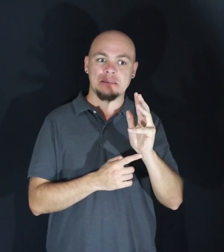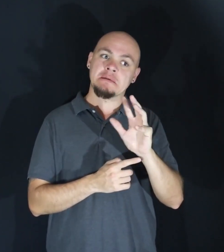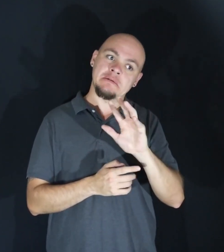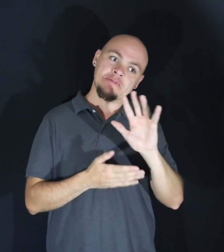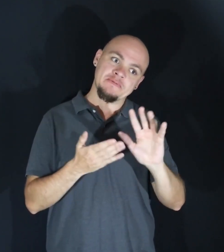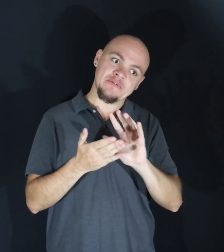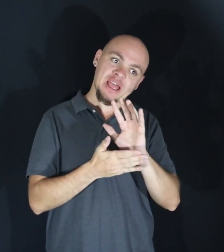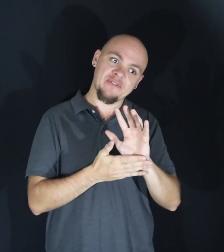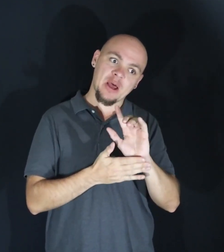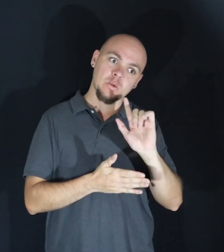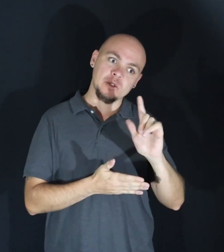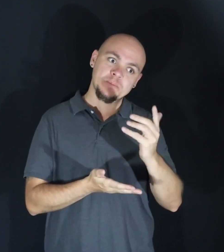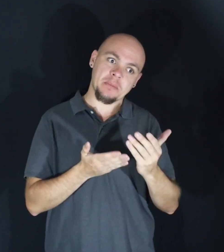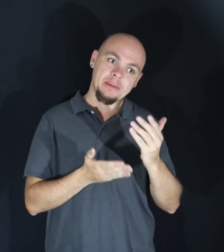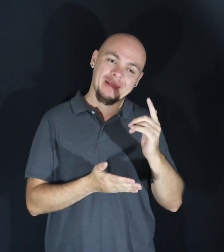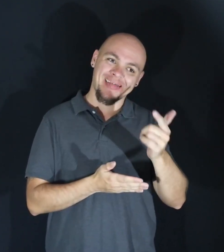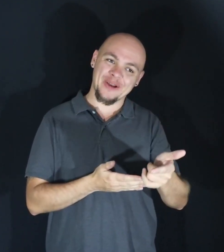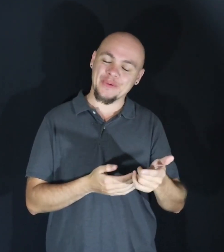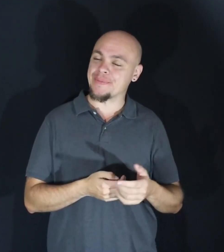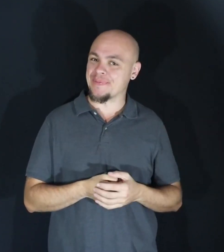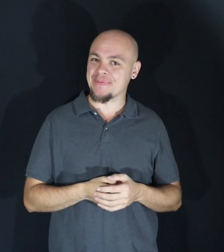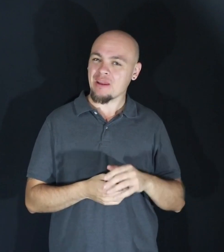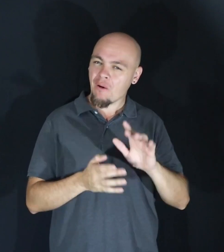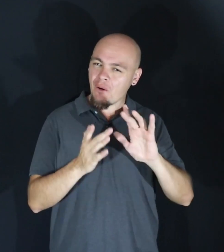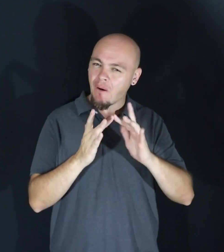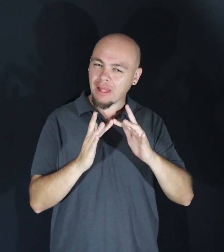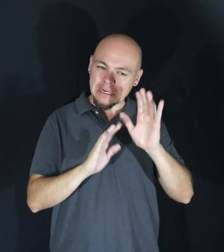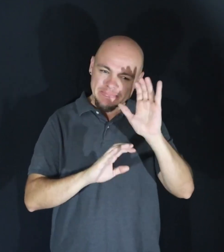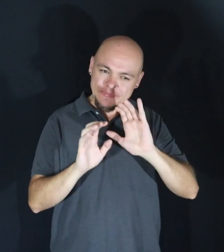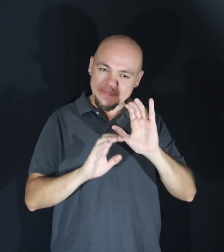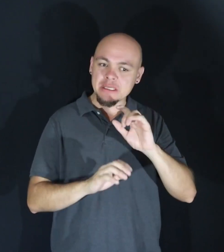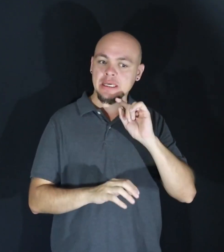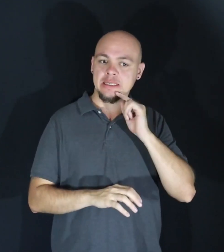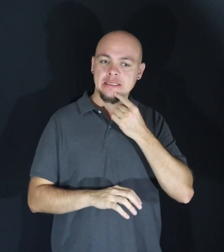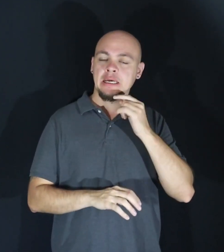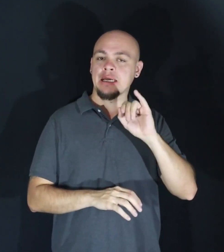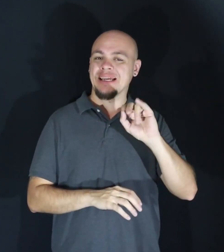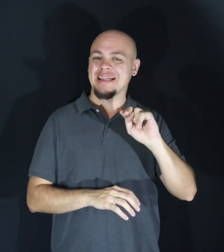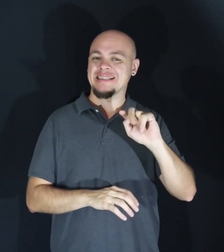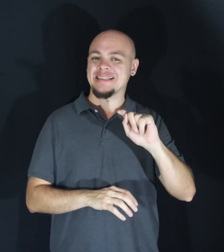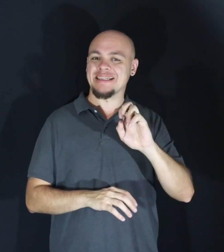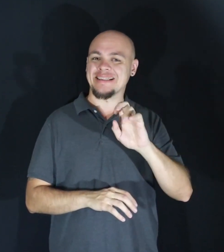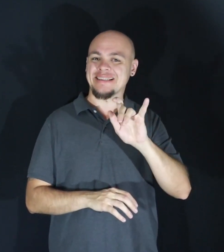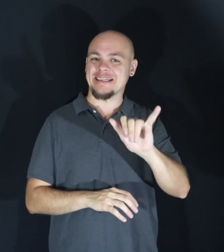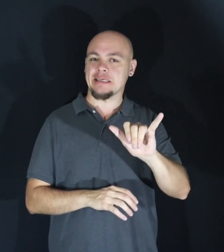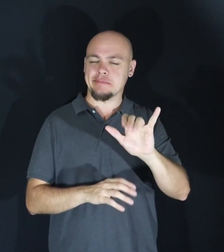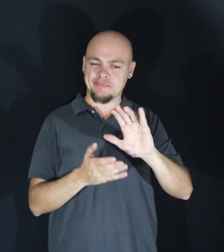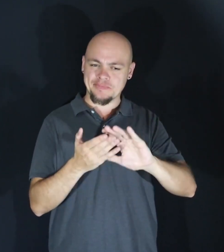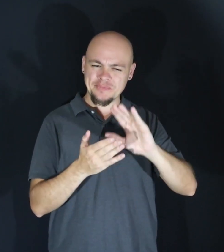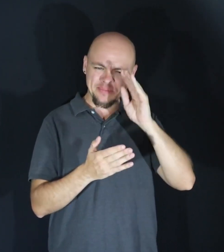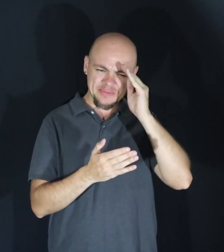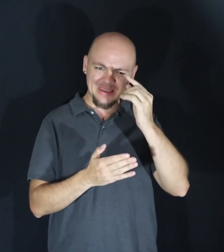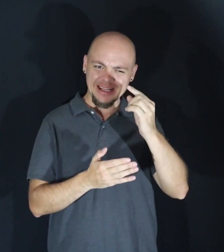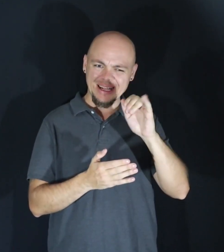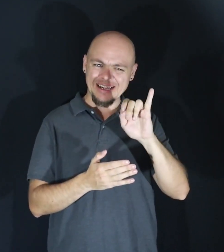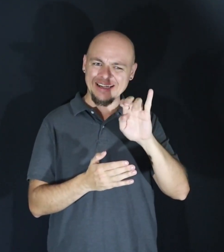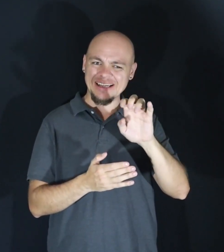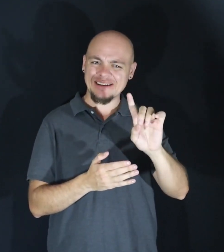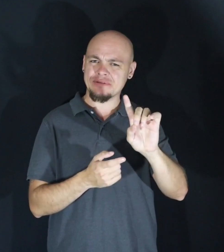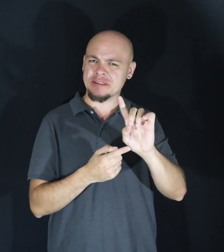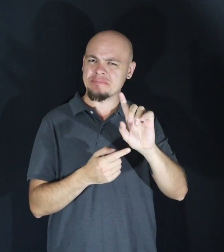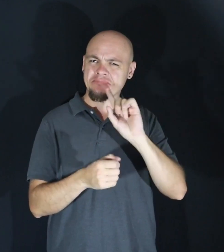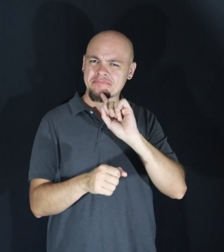gifted, and search online for the intensities of giftedness. Learn about what gifted actually